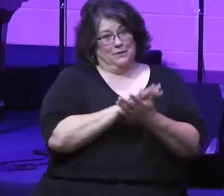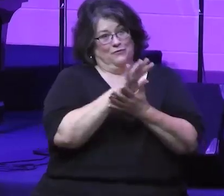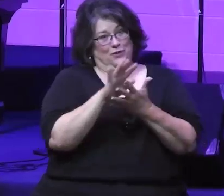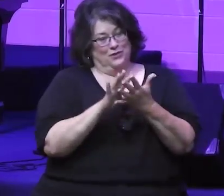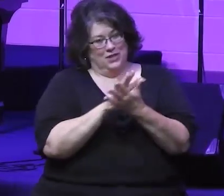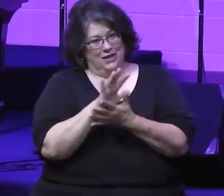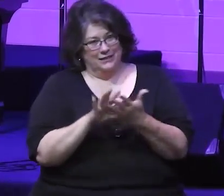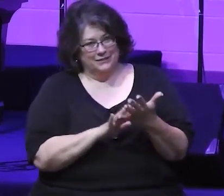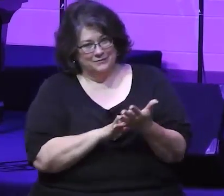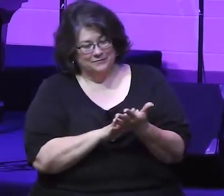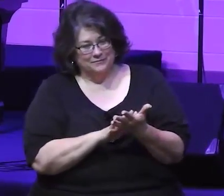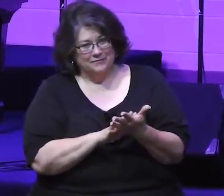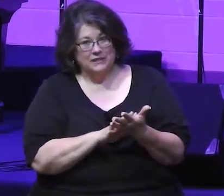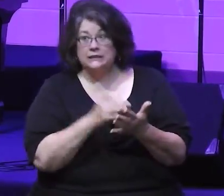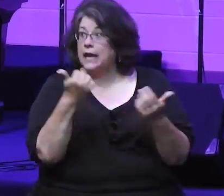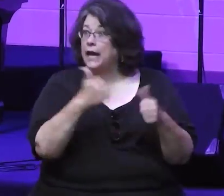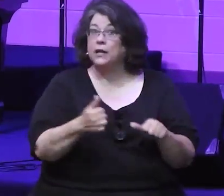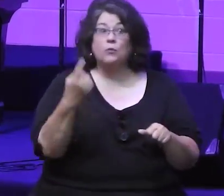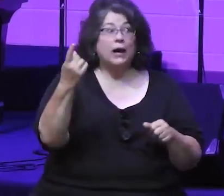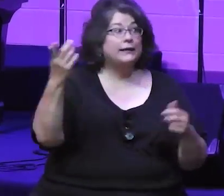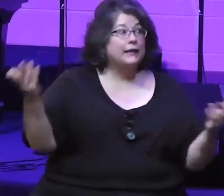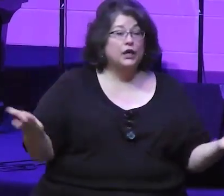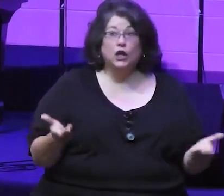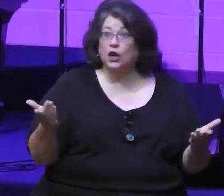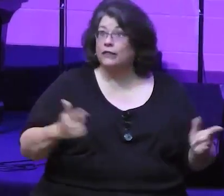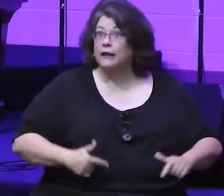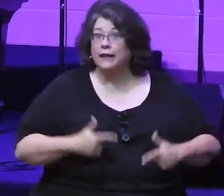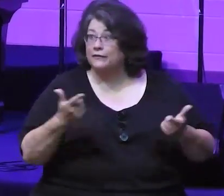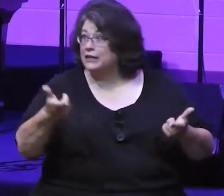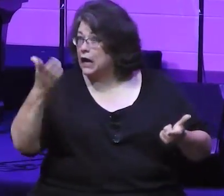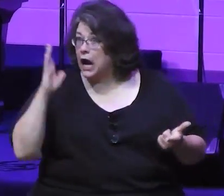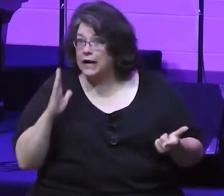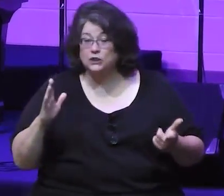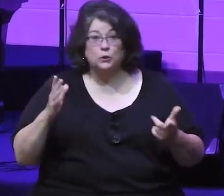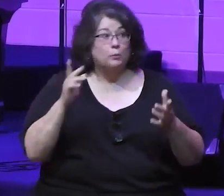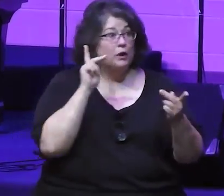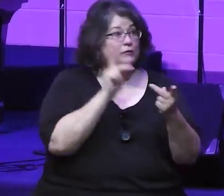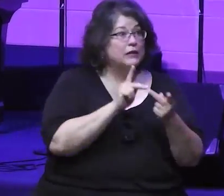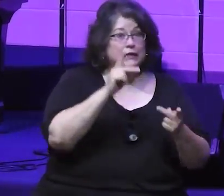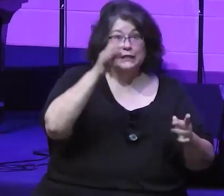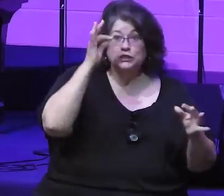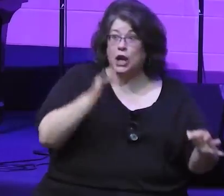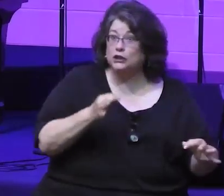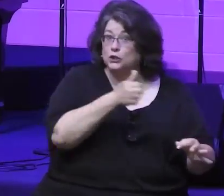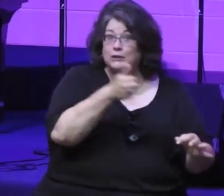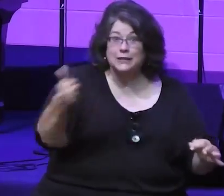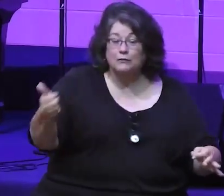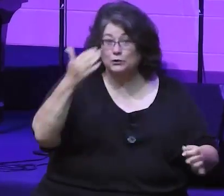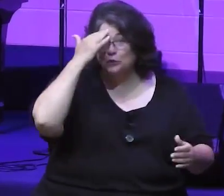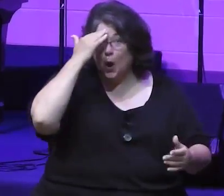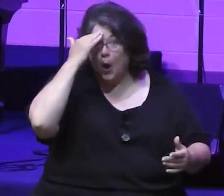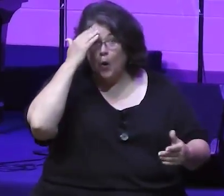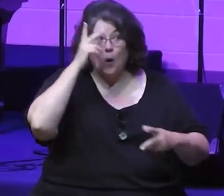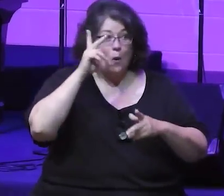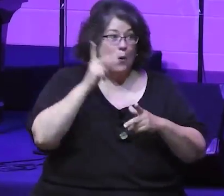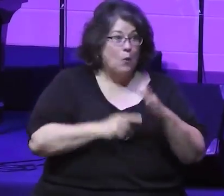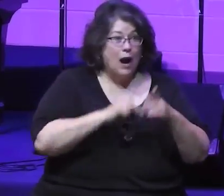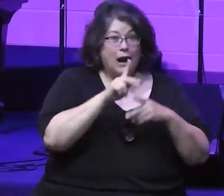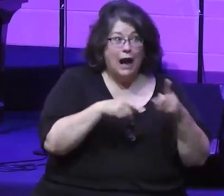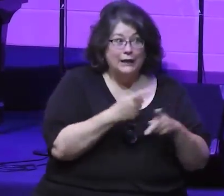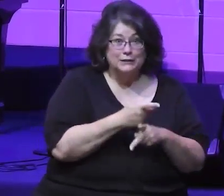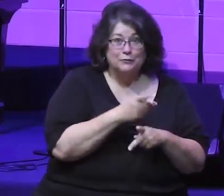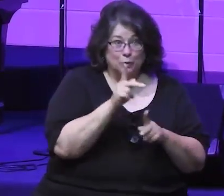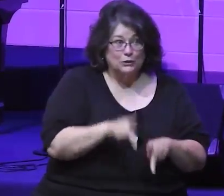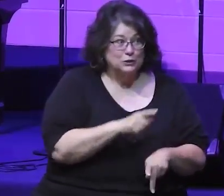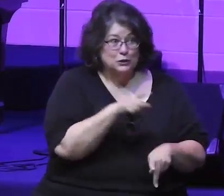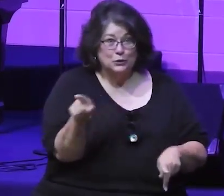Is anyone in the room the living God who could perfectly judge themselves to know if they're a 5 or a 2 or a 1-talent person? This literally